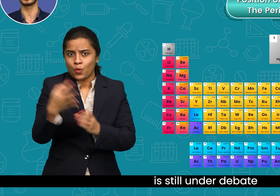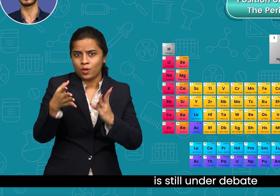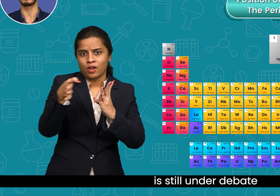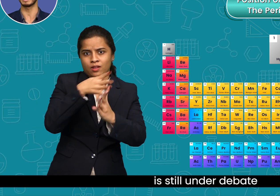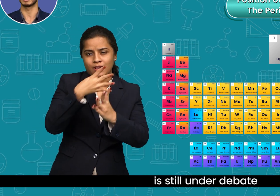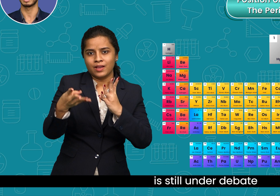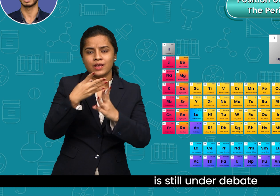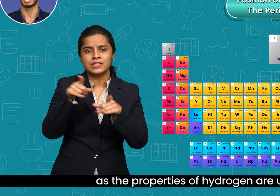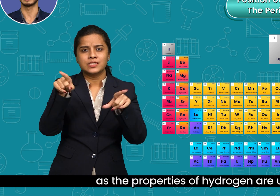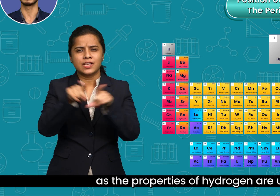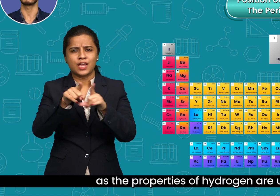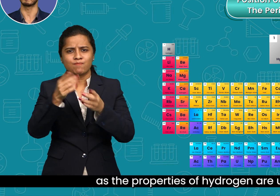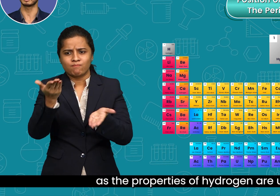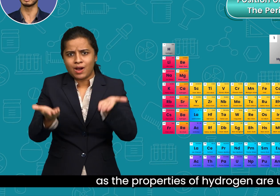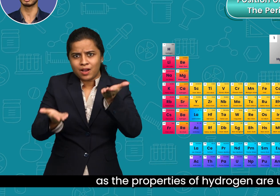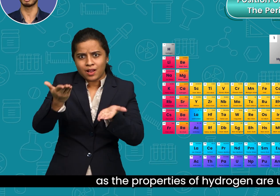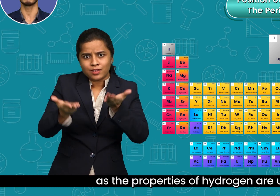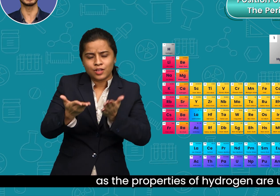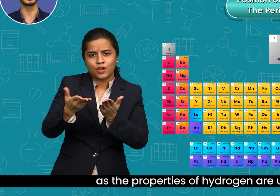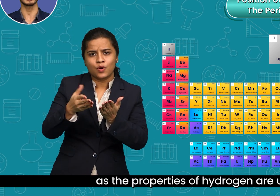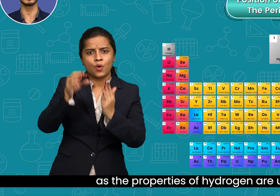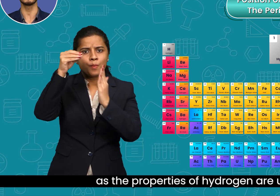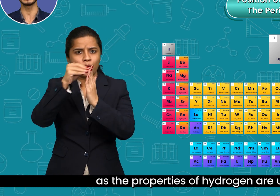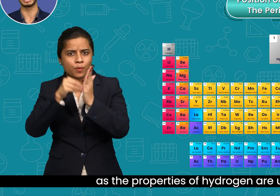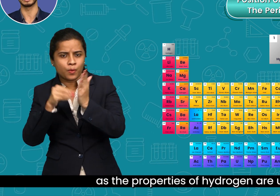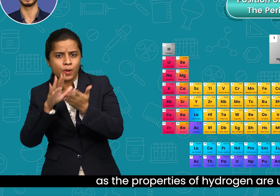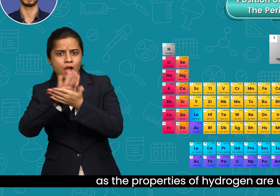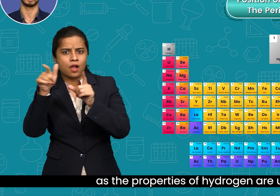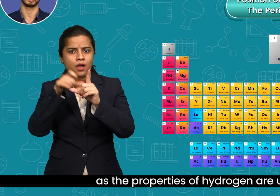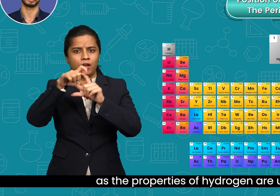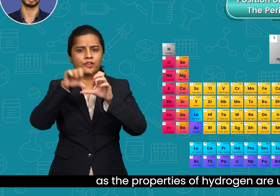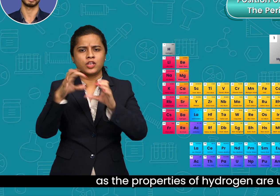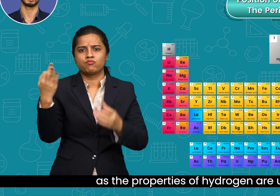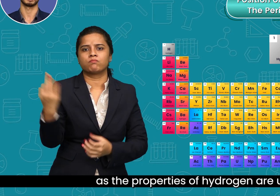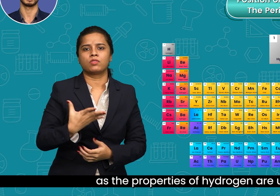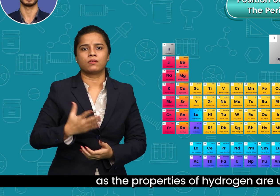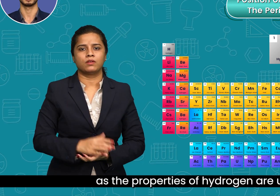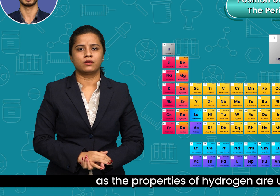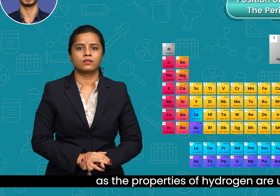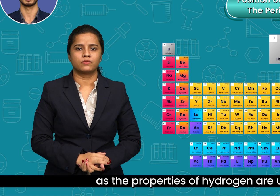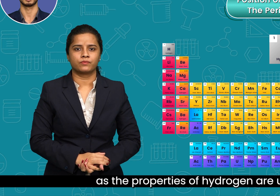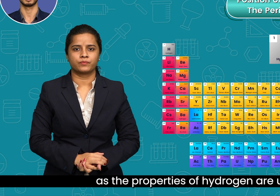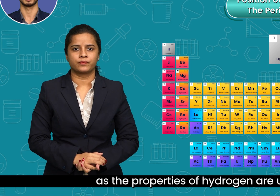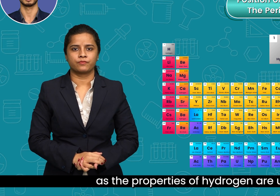still under debate as the properties of hydrogen are unique.